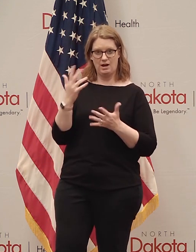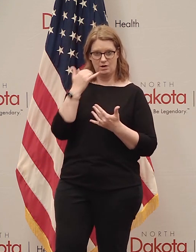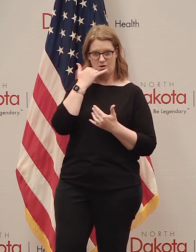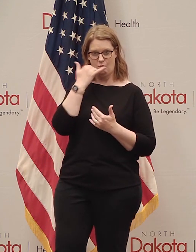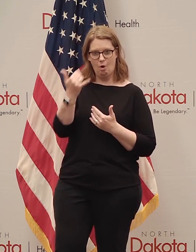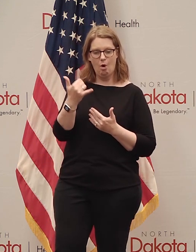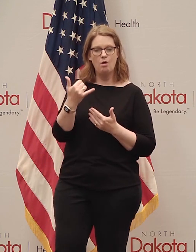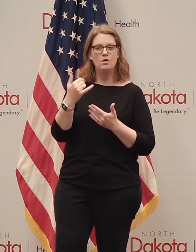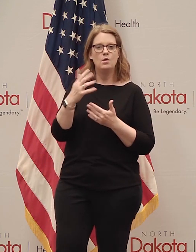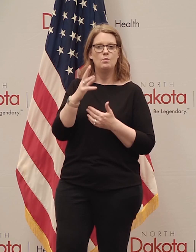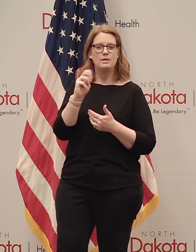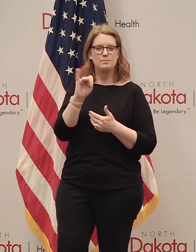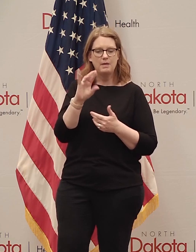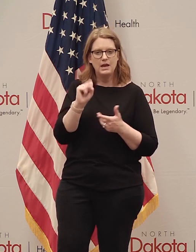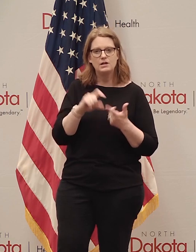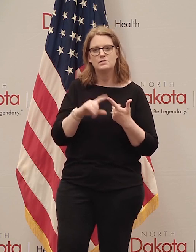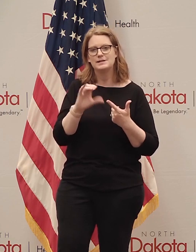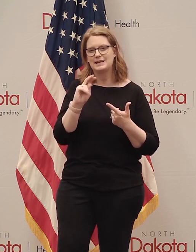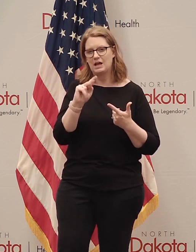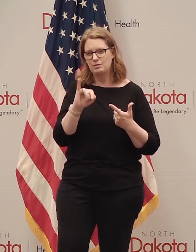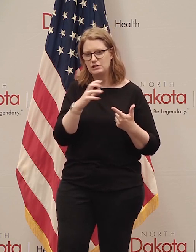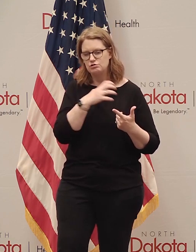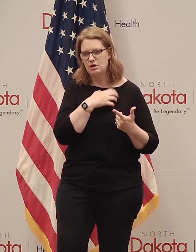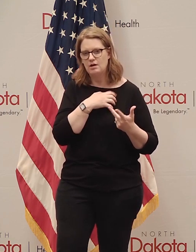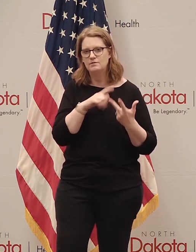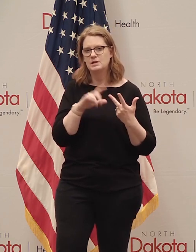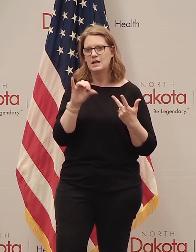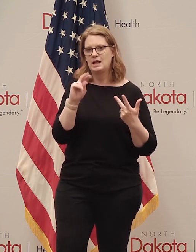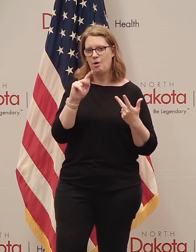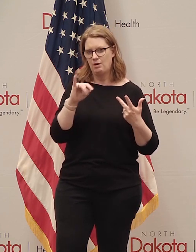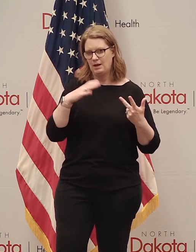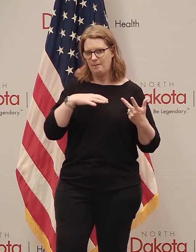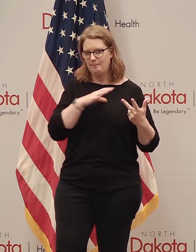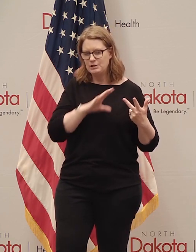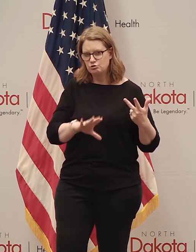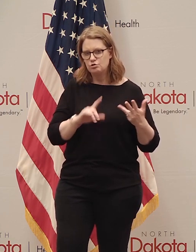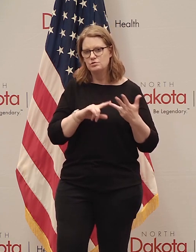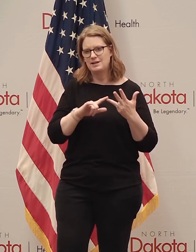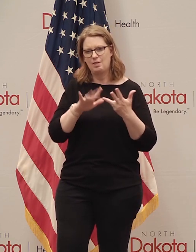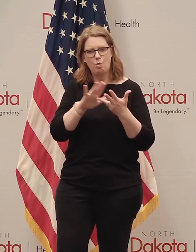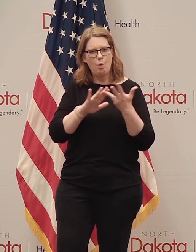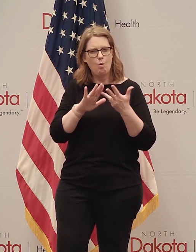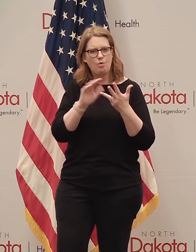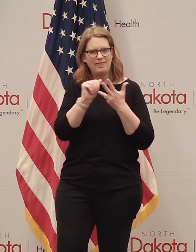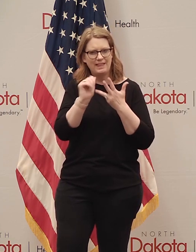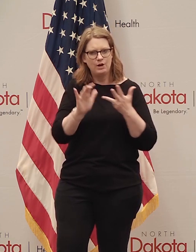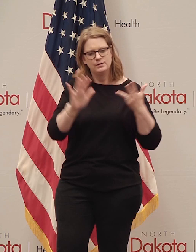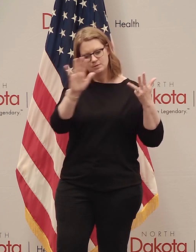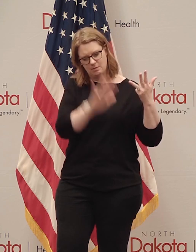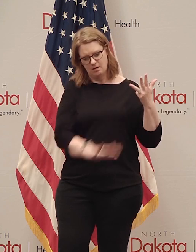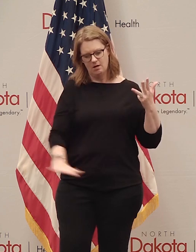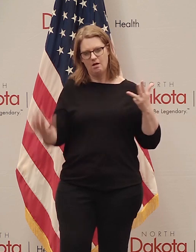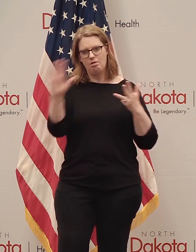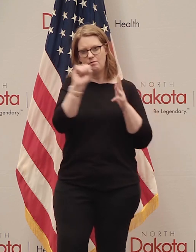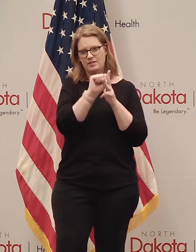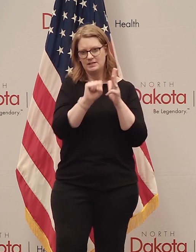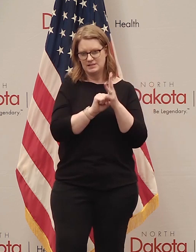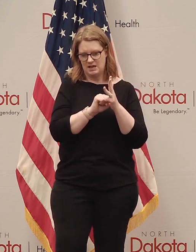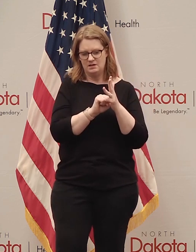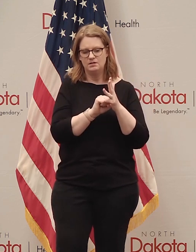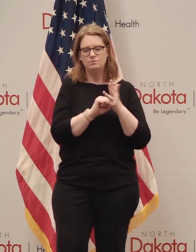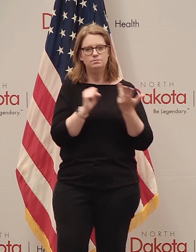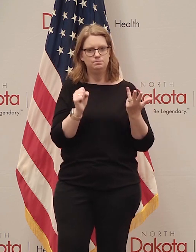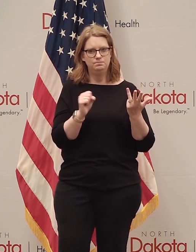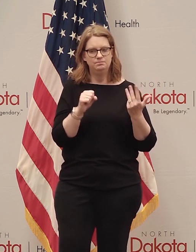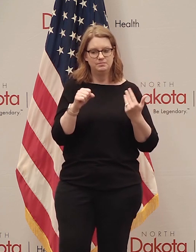mayors, county sheriffs, county commissioners, and other local leaders from across the state. And all the